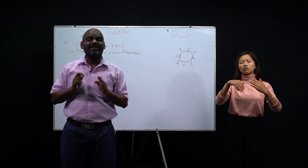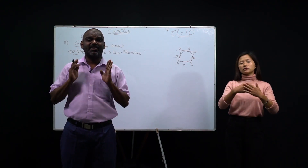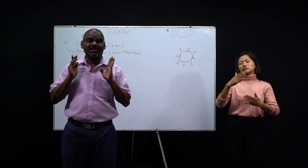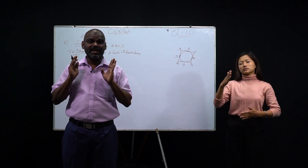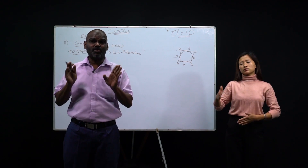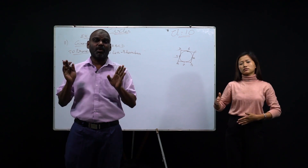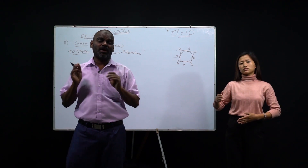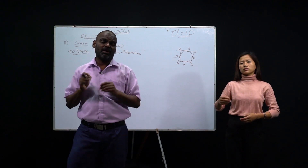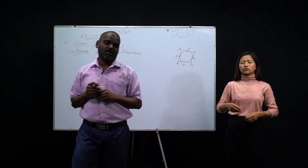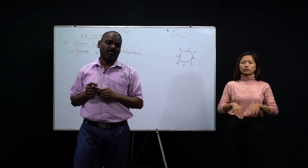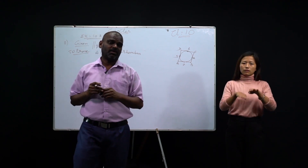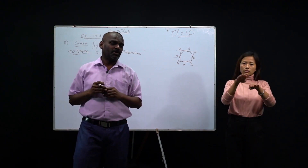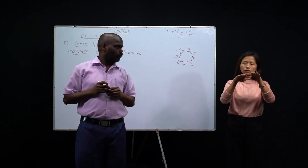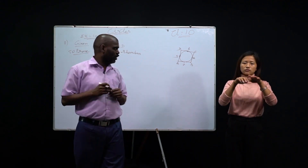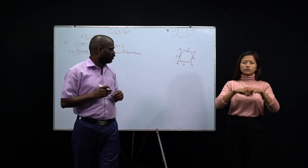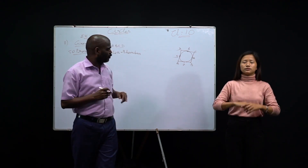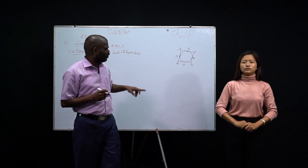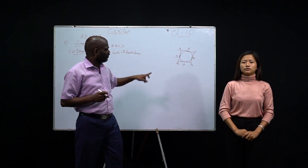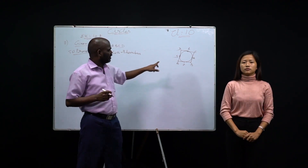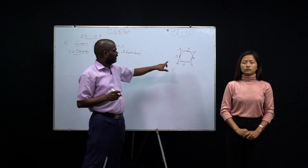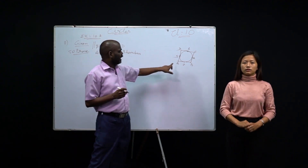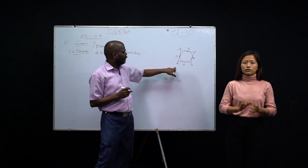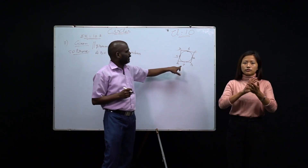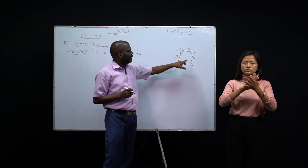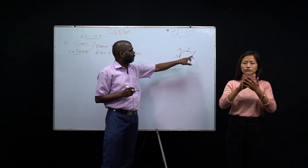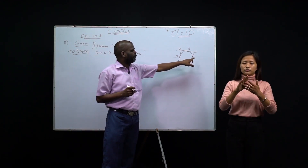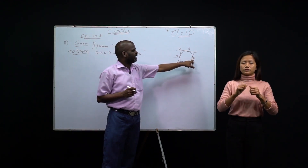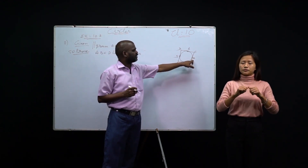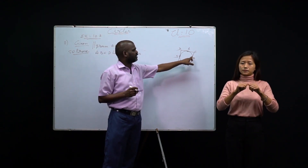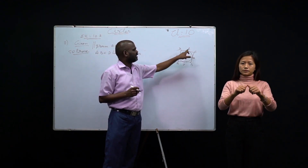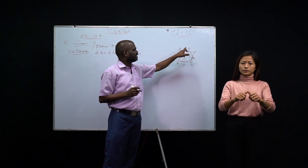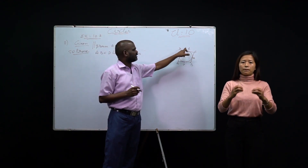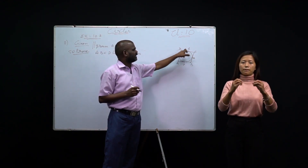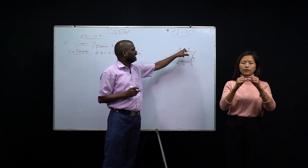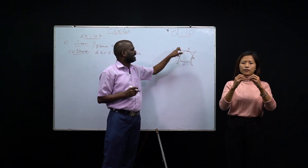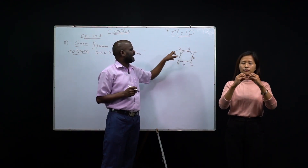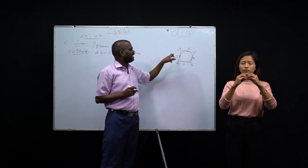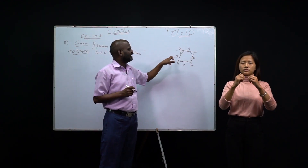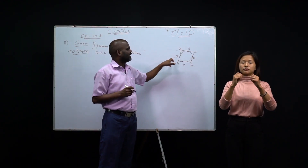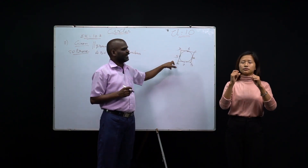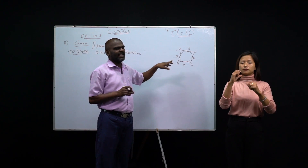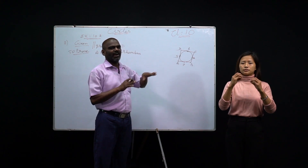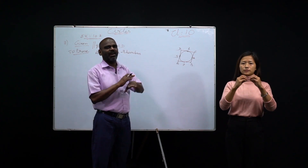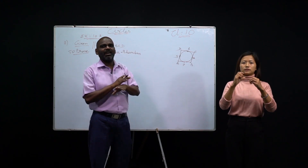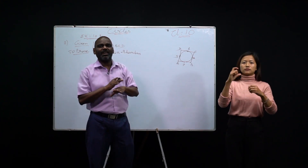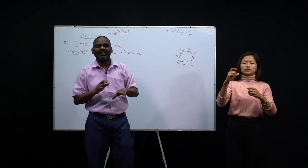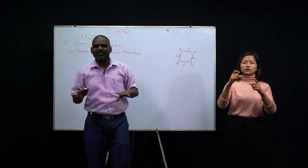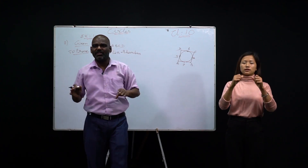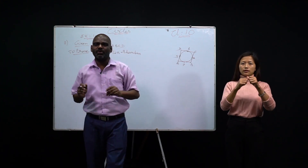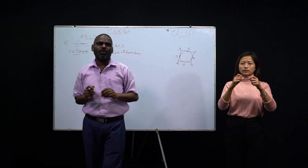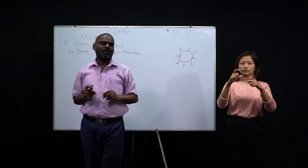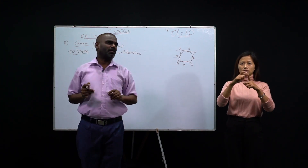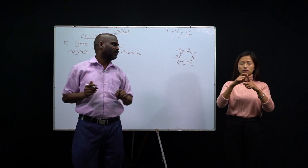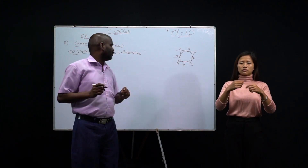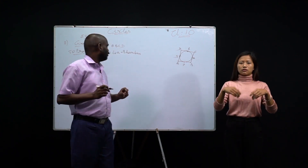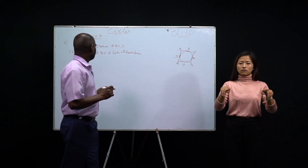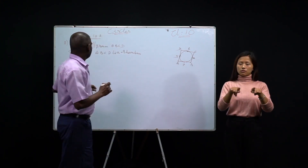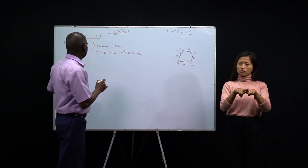are equal. We have to prove AB, BC, CD and AD all are